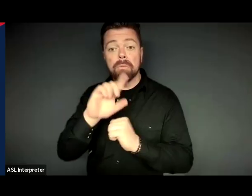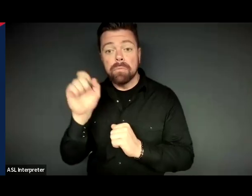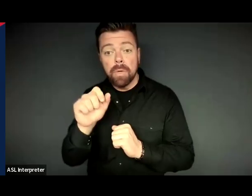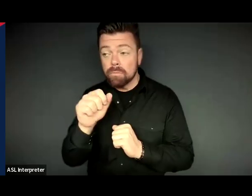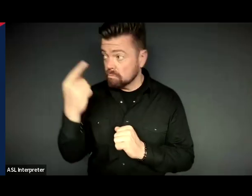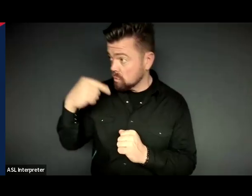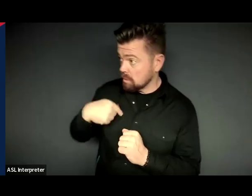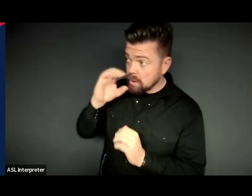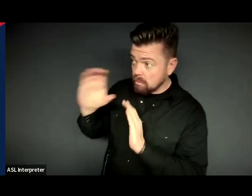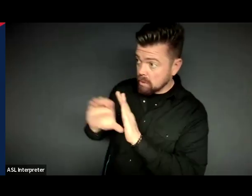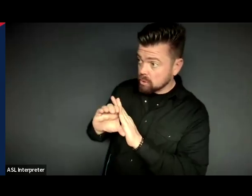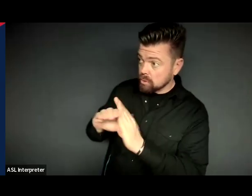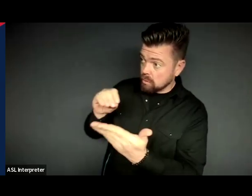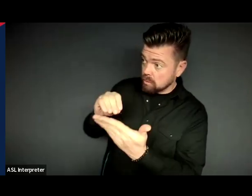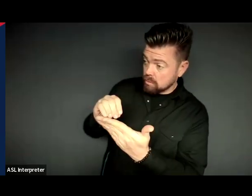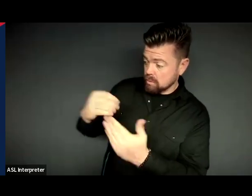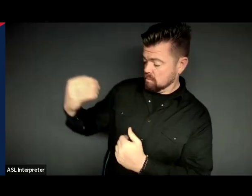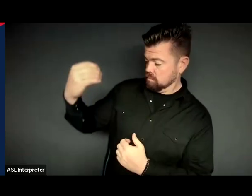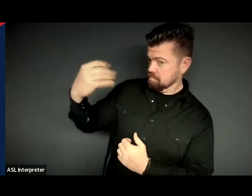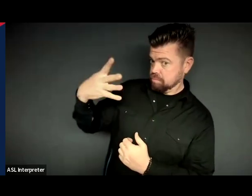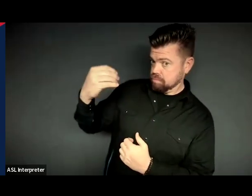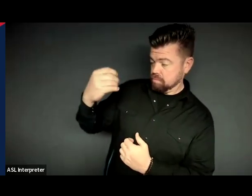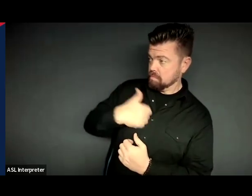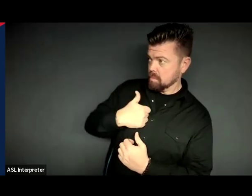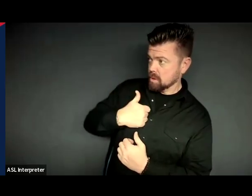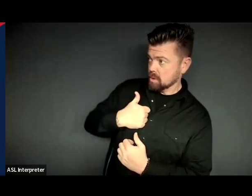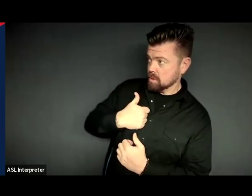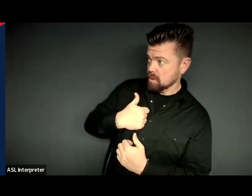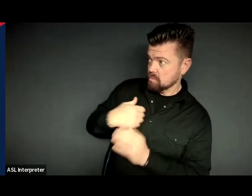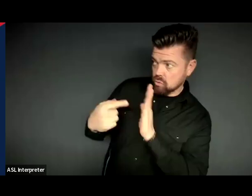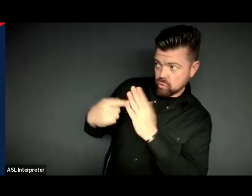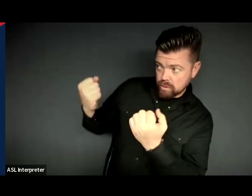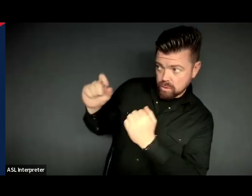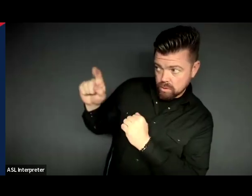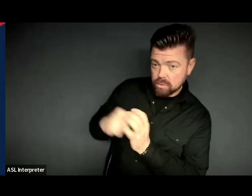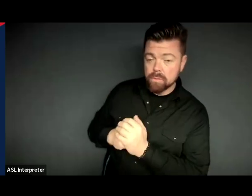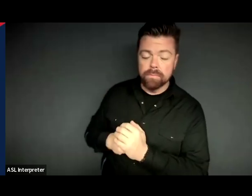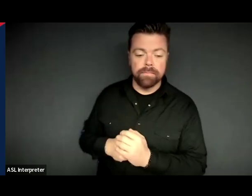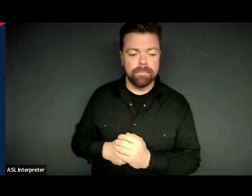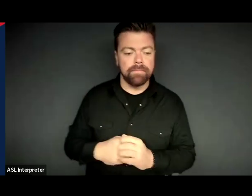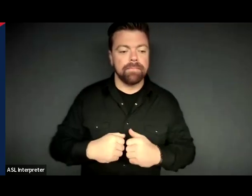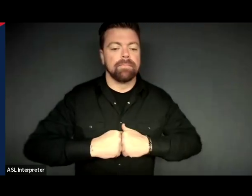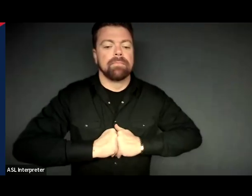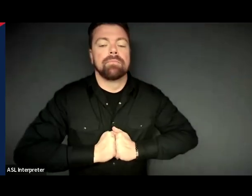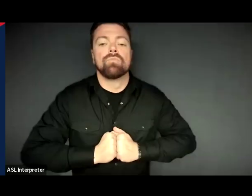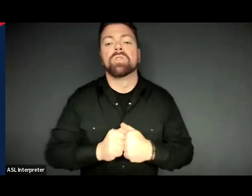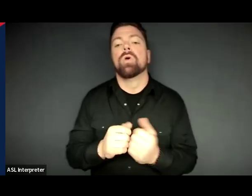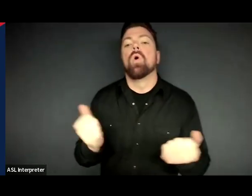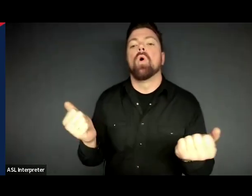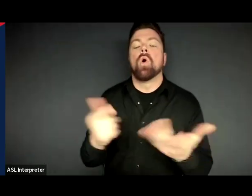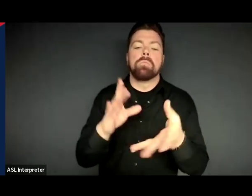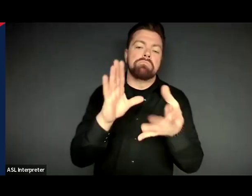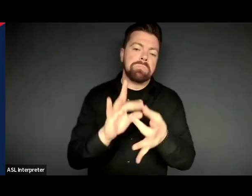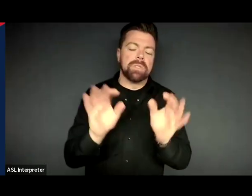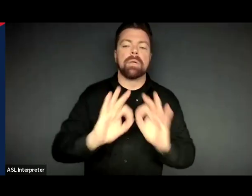picture of yourself and doing the exercises. So, all those things are kind of important to